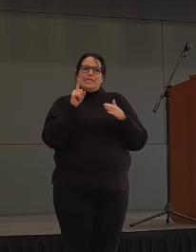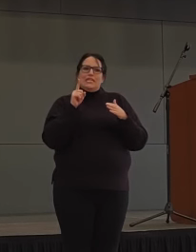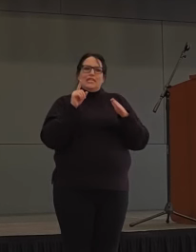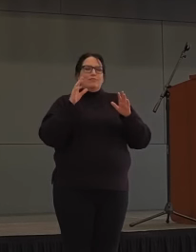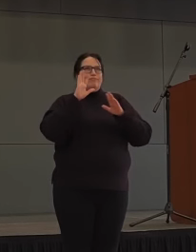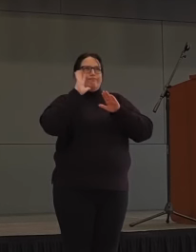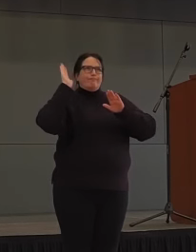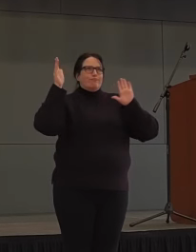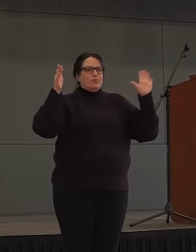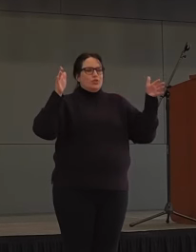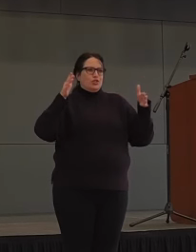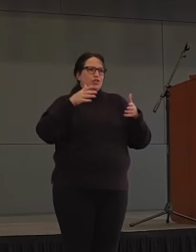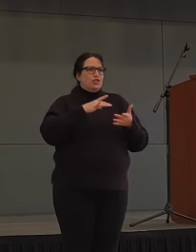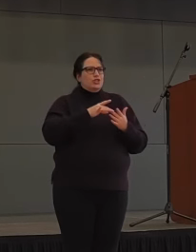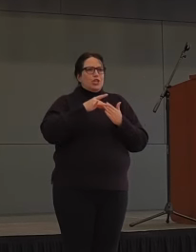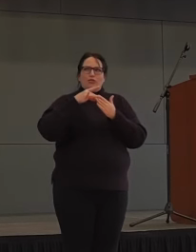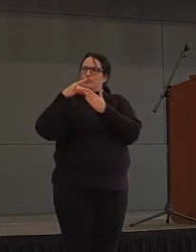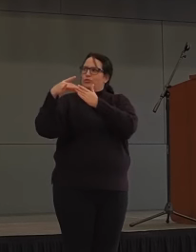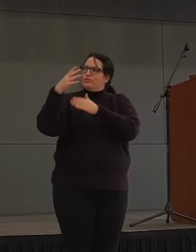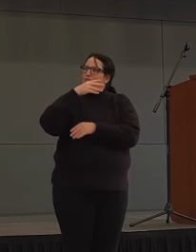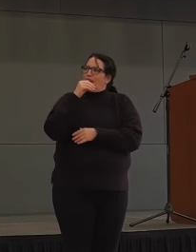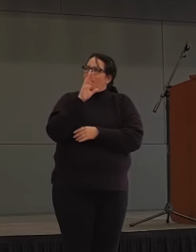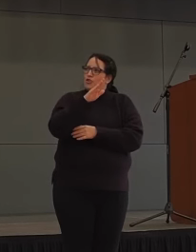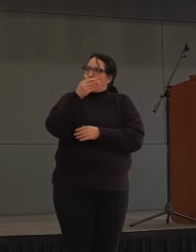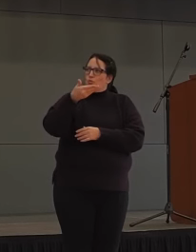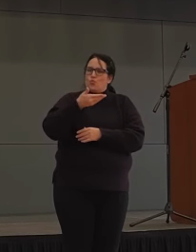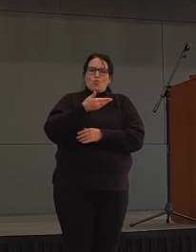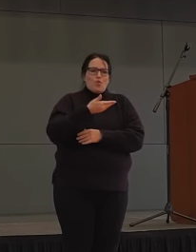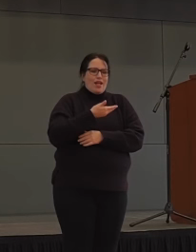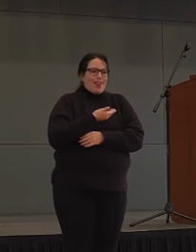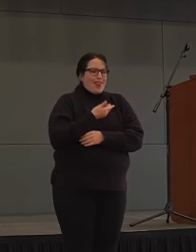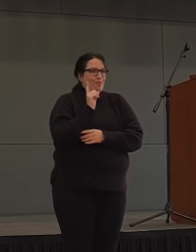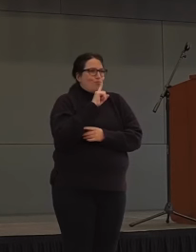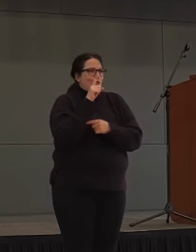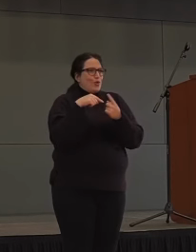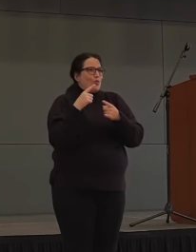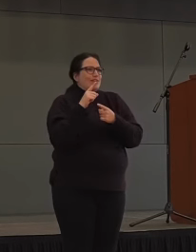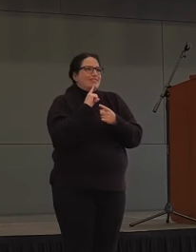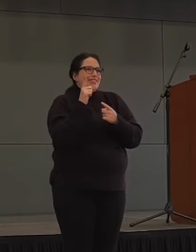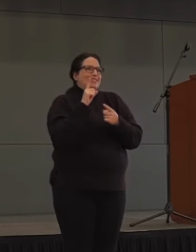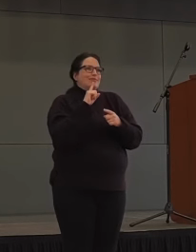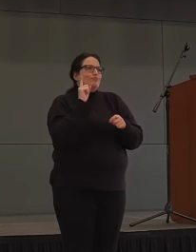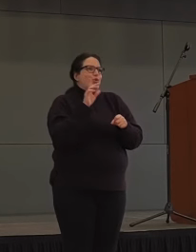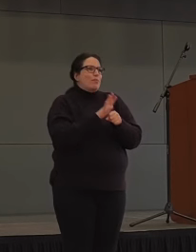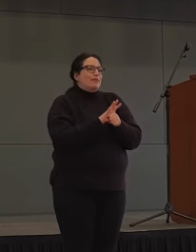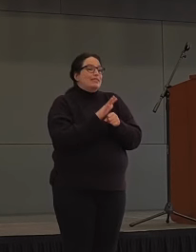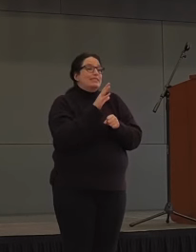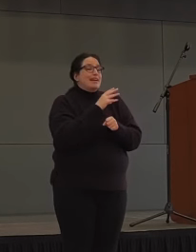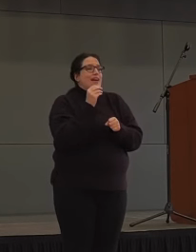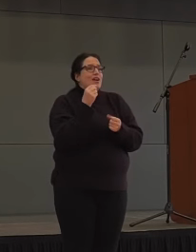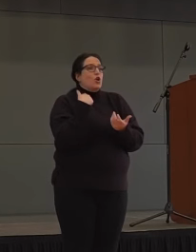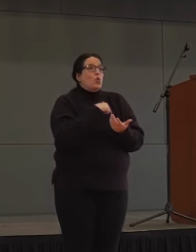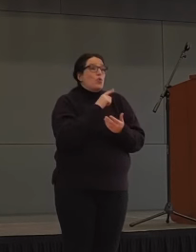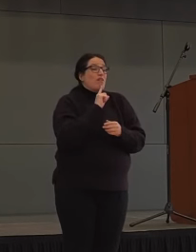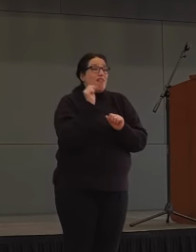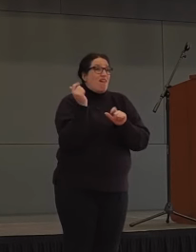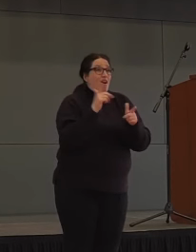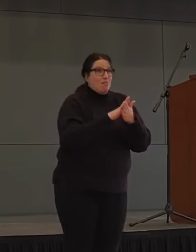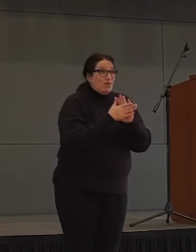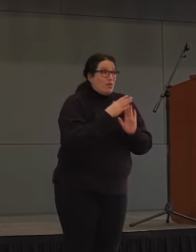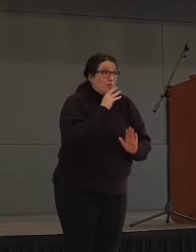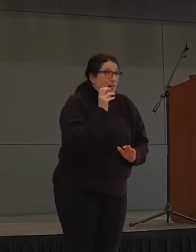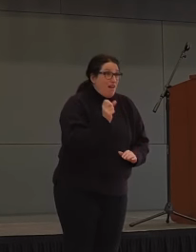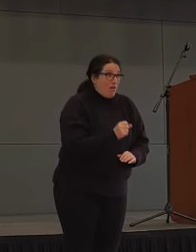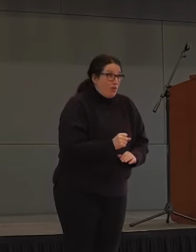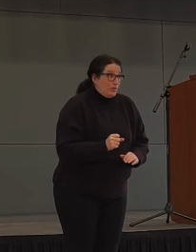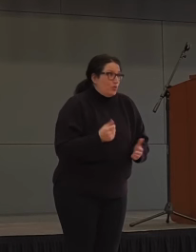all of us know that we're aging. We know it intellectually. We don't know what tomorrow is going to